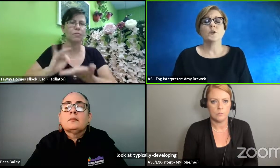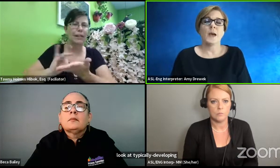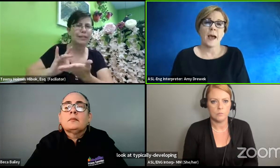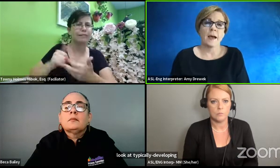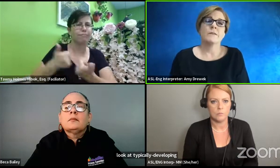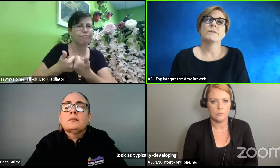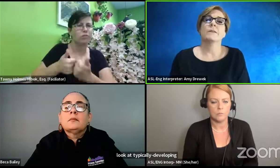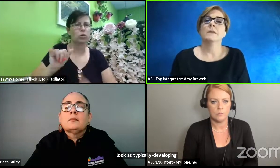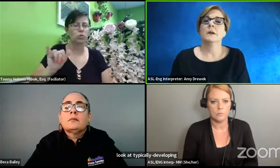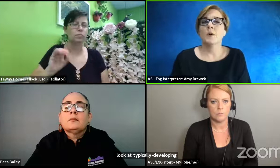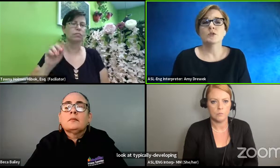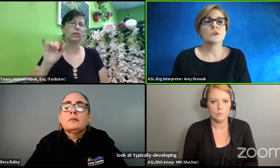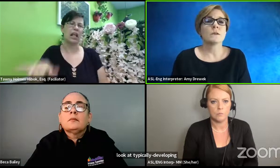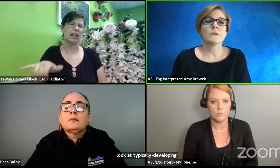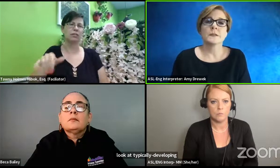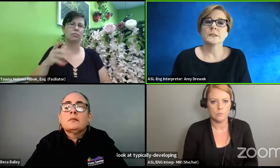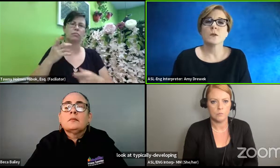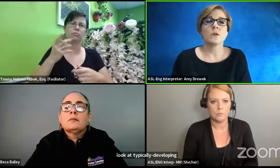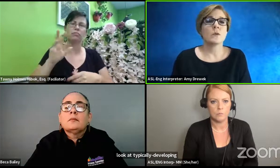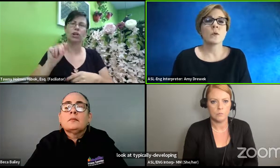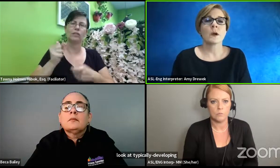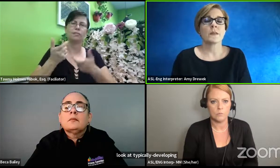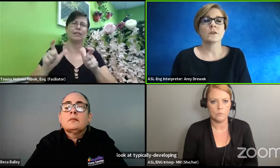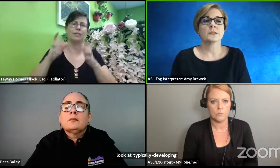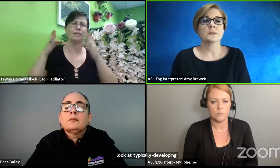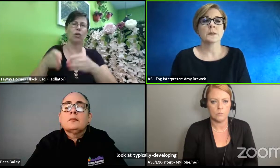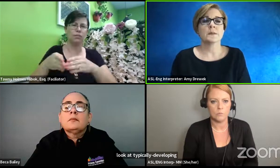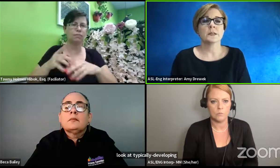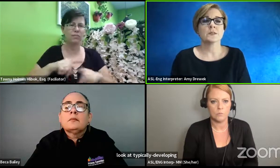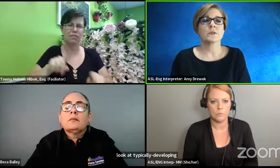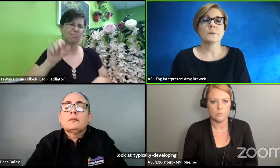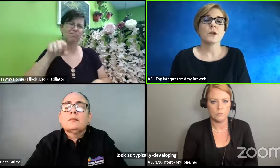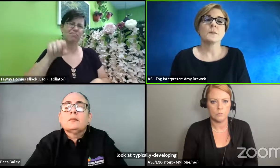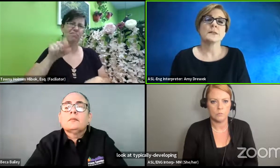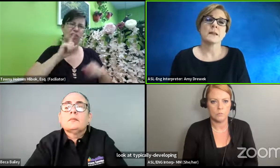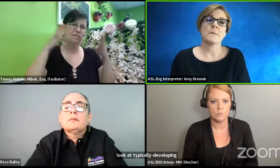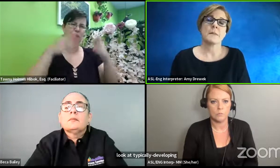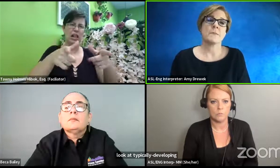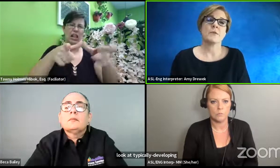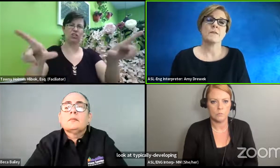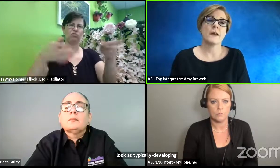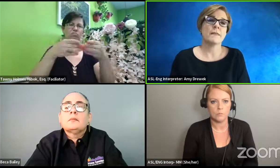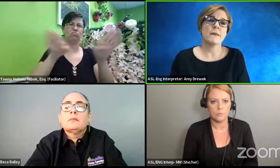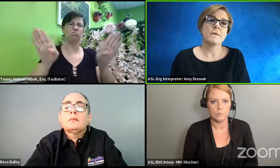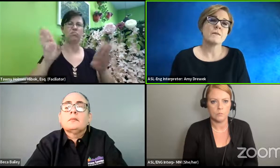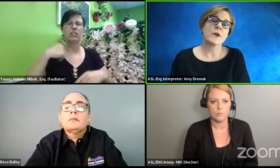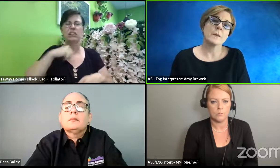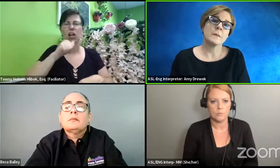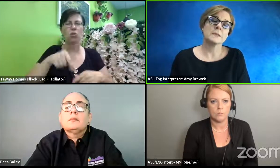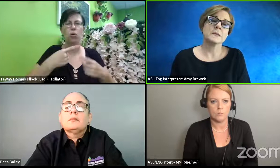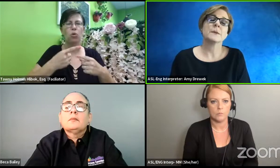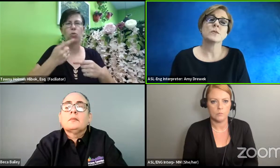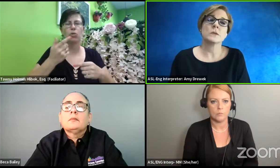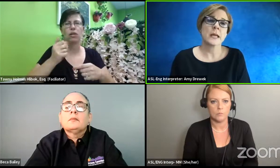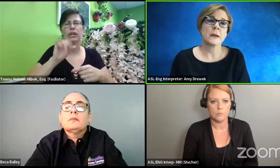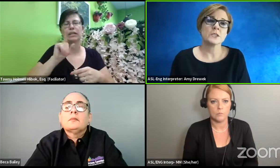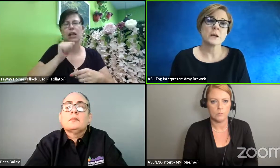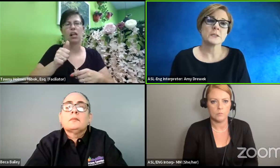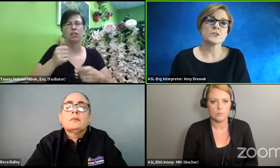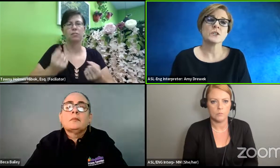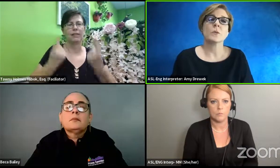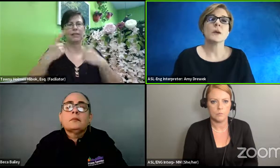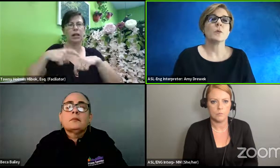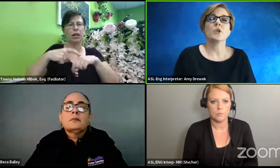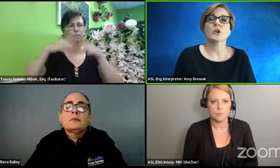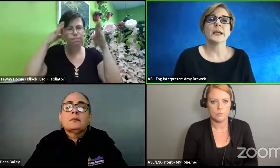versus children who have emotional, physical, or other disabilities or impairments that may prevent them from typical